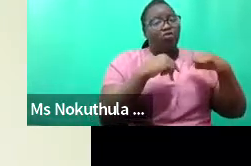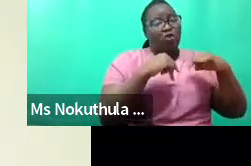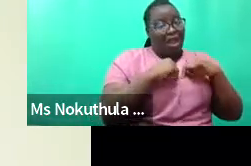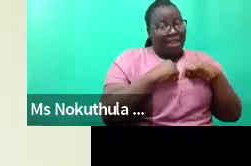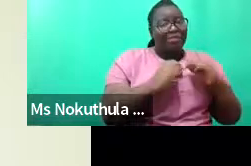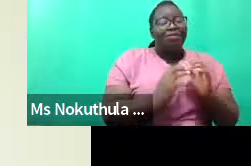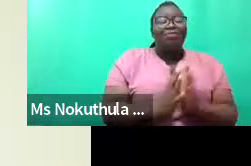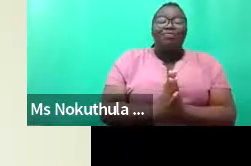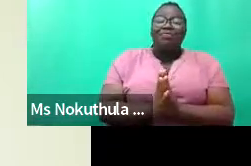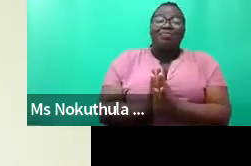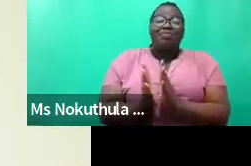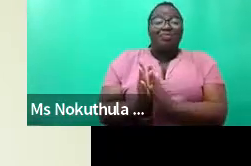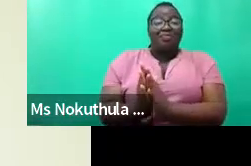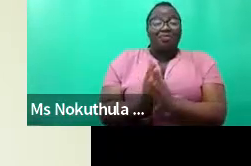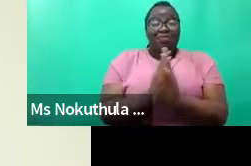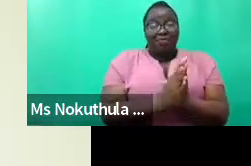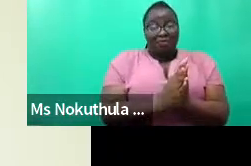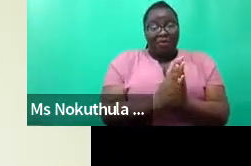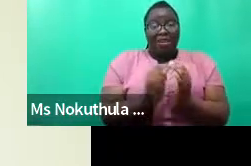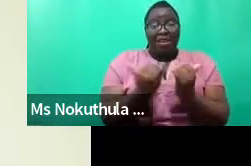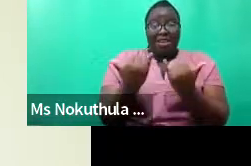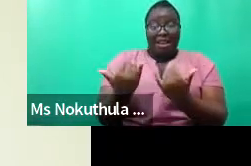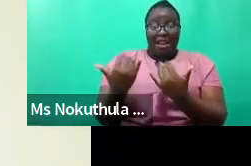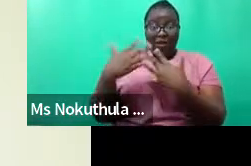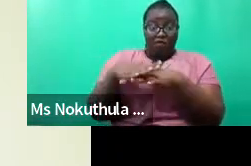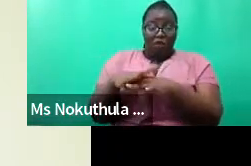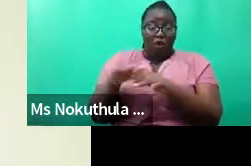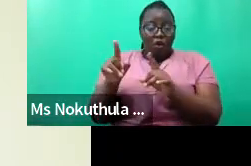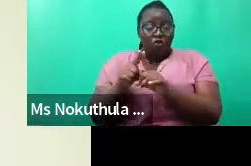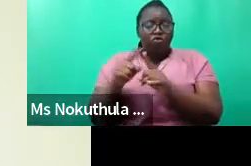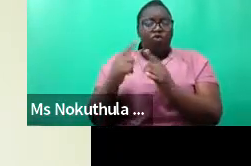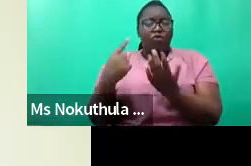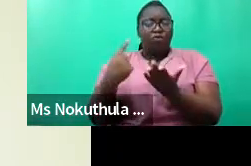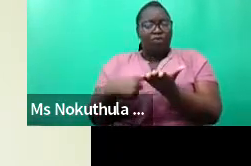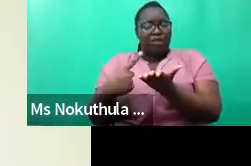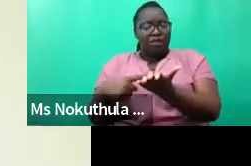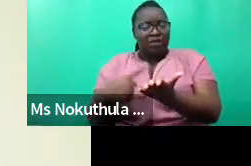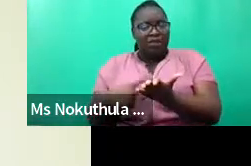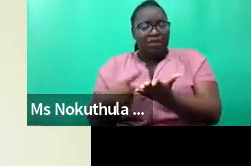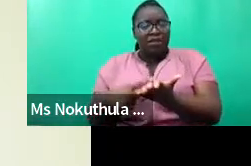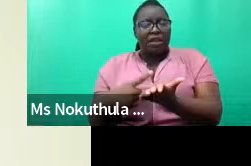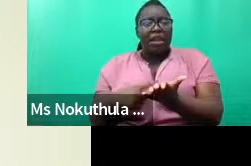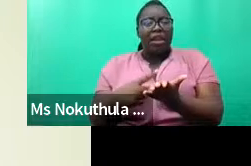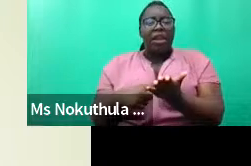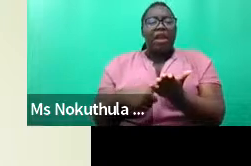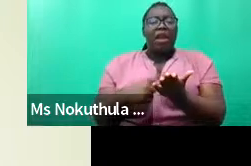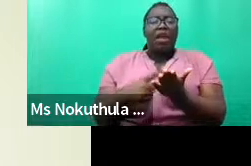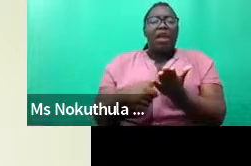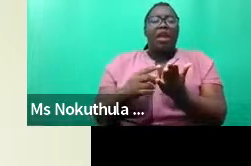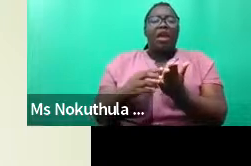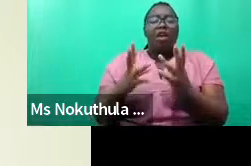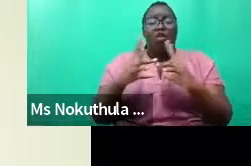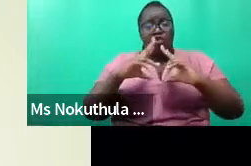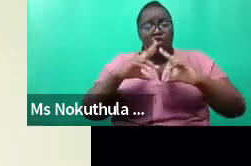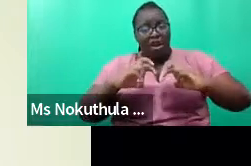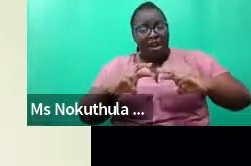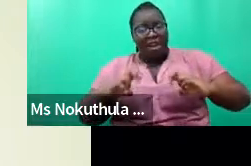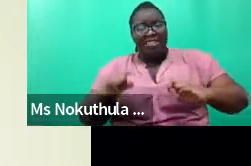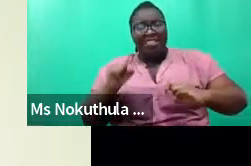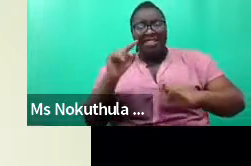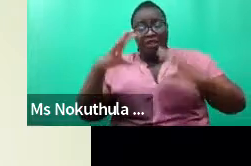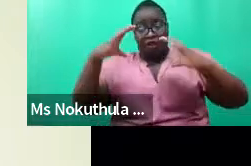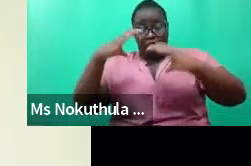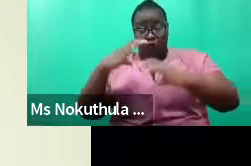Subsequently, two sex-inclusive focus group discussions with the first years. Okay, the study was focusing on first years for the reason